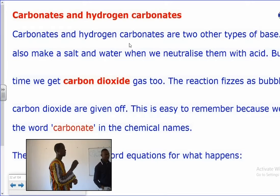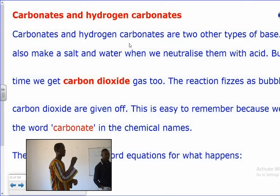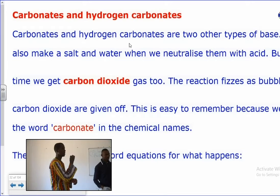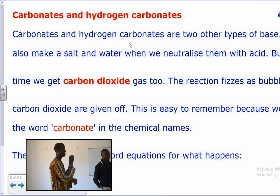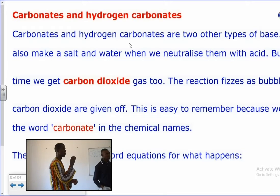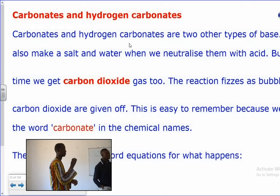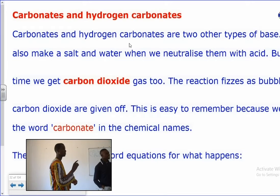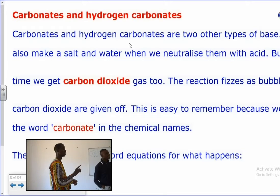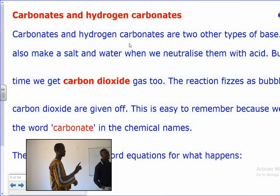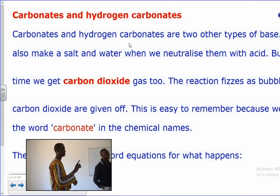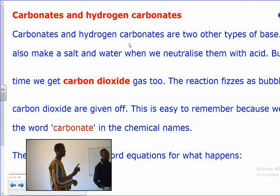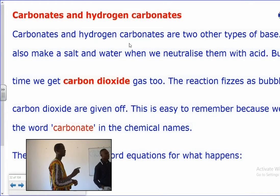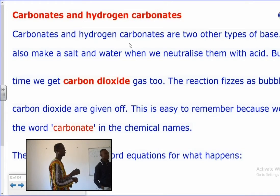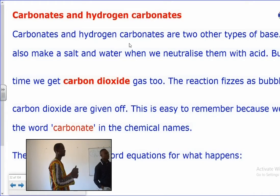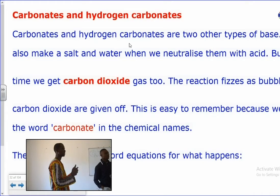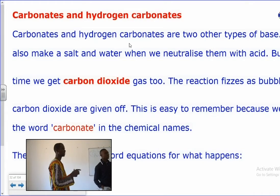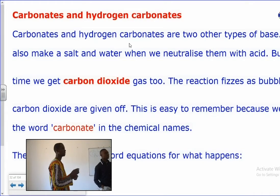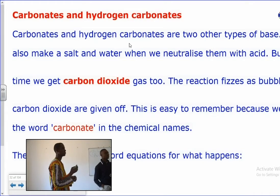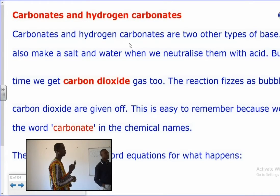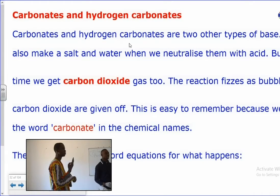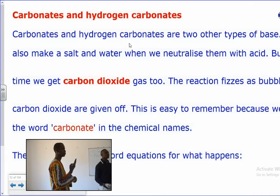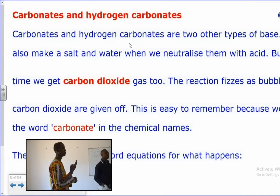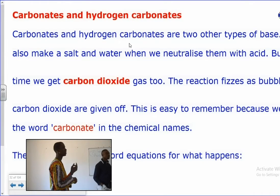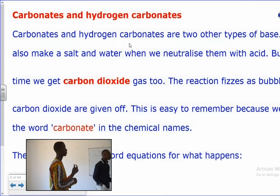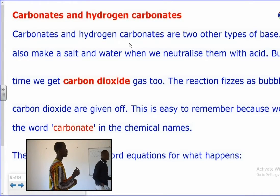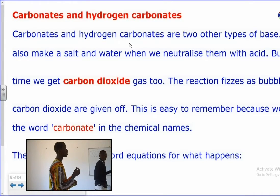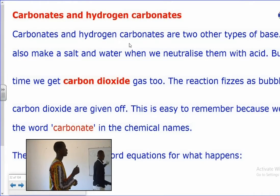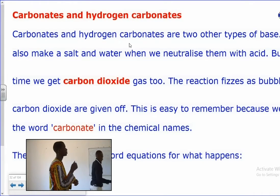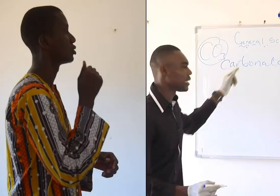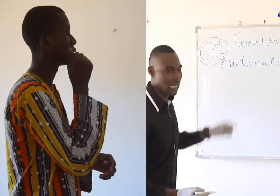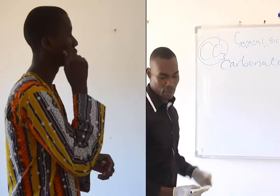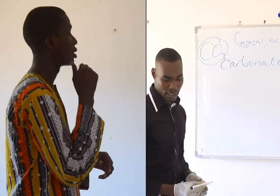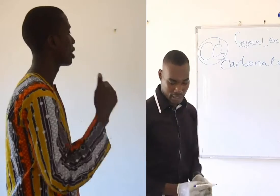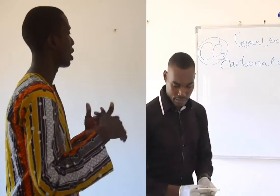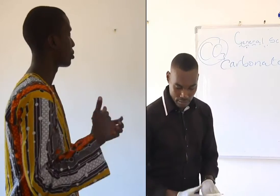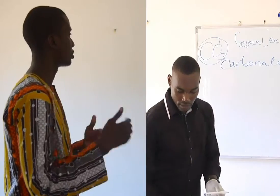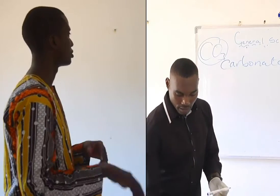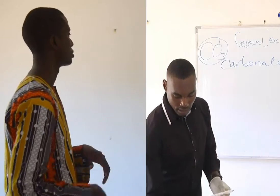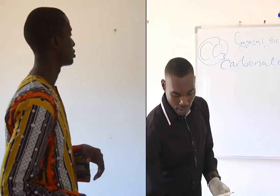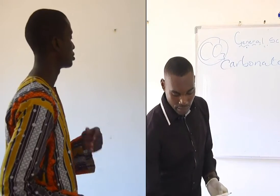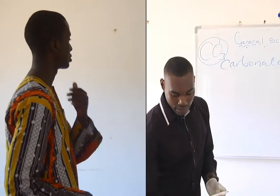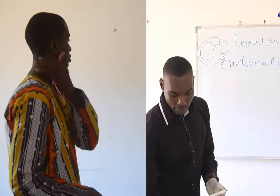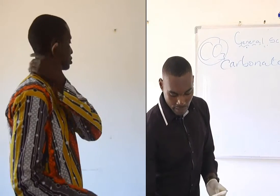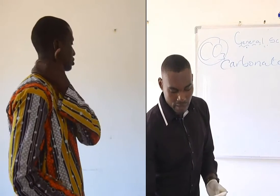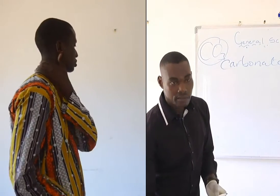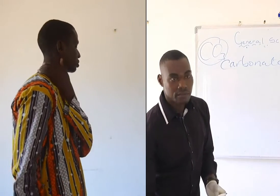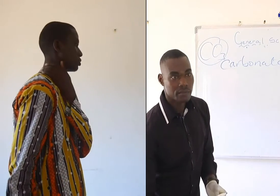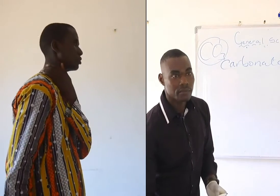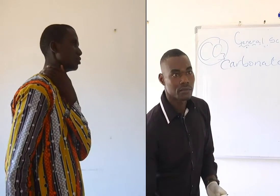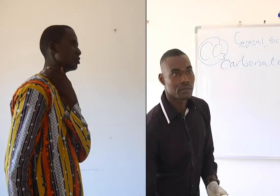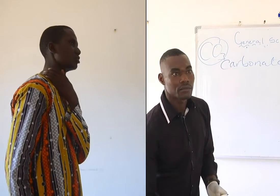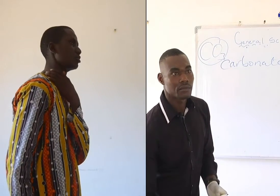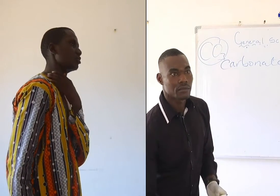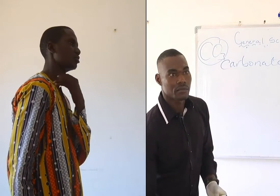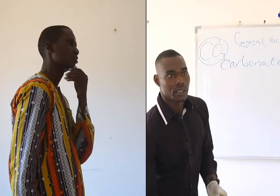names. These are the general word equations for what happened. We start with the carbonates. Let's start with the carbonates.